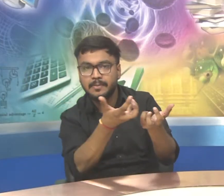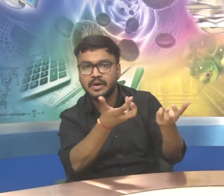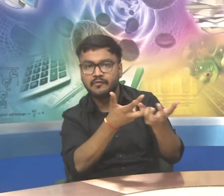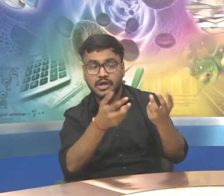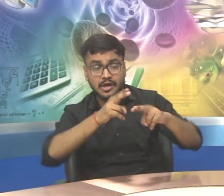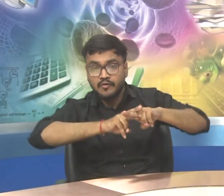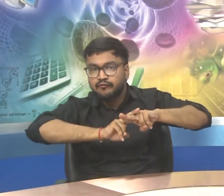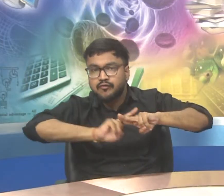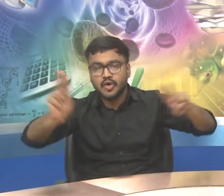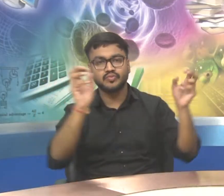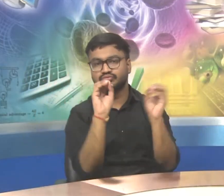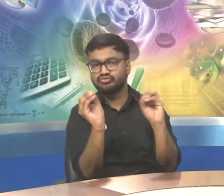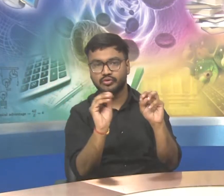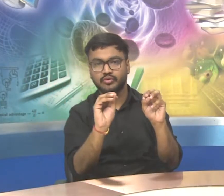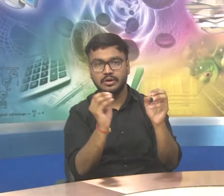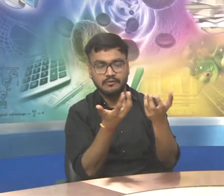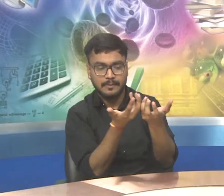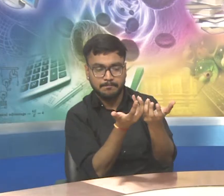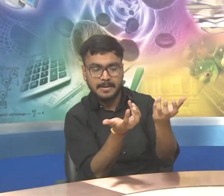a suspension mixture.